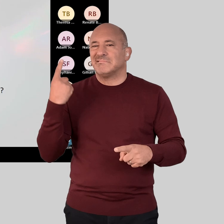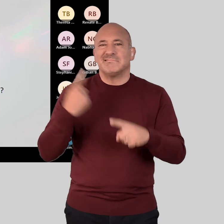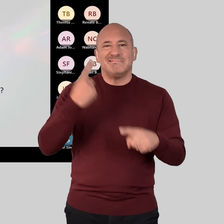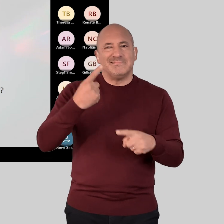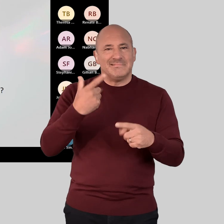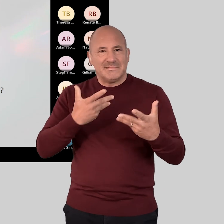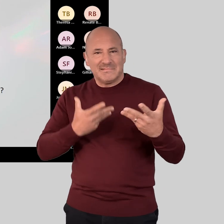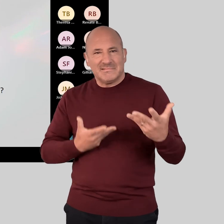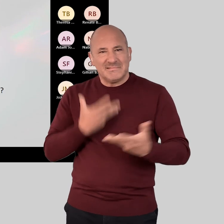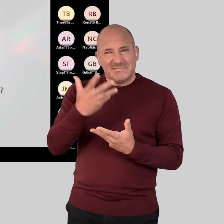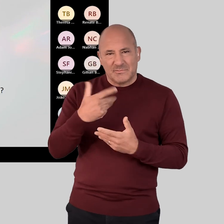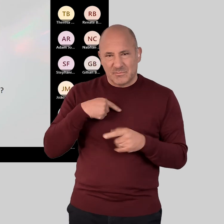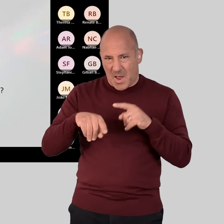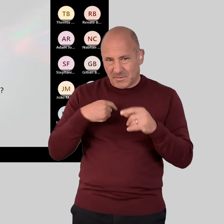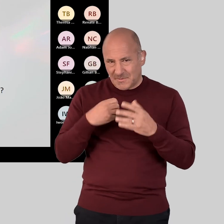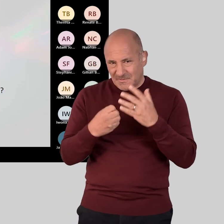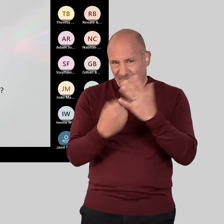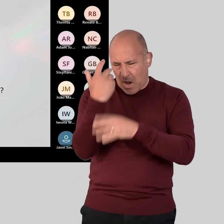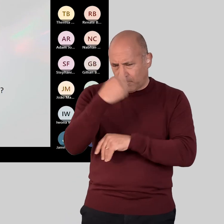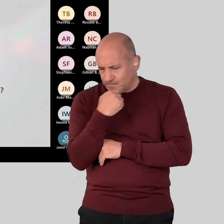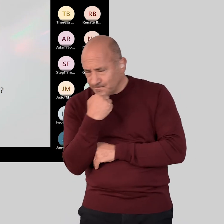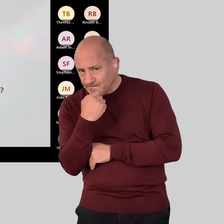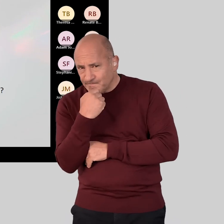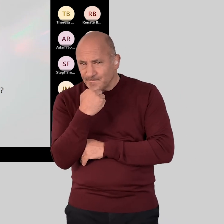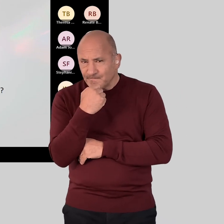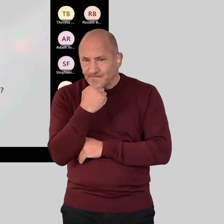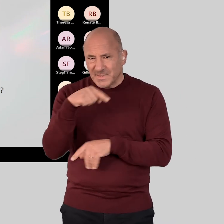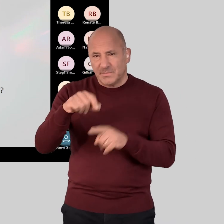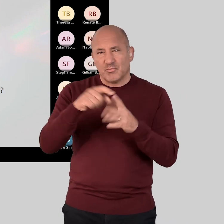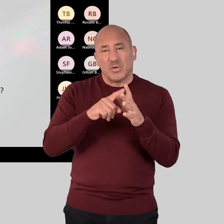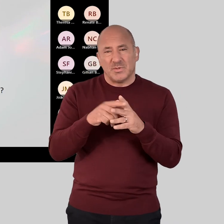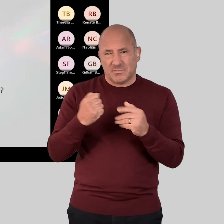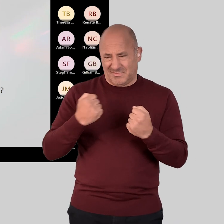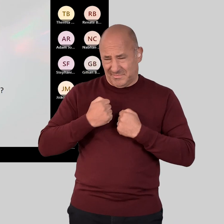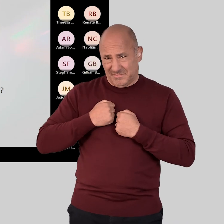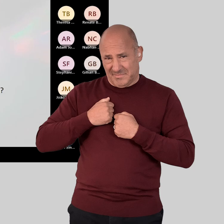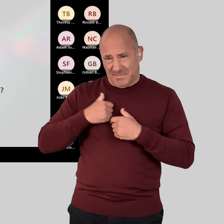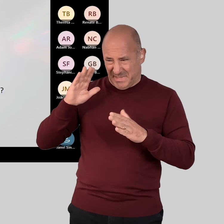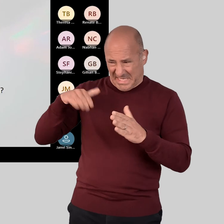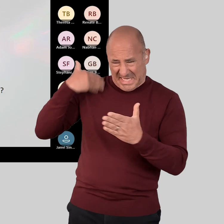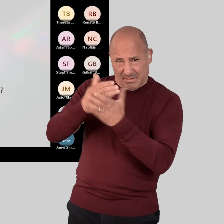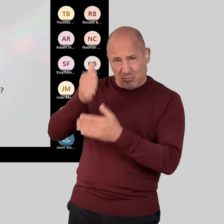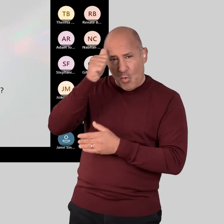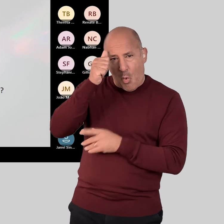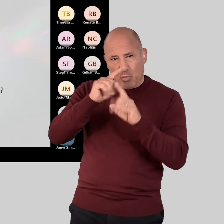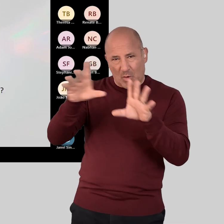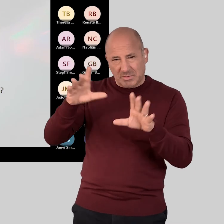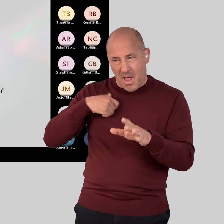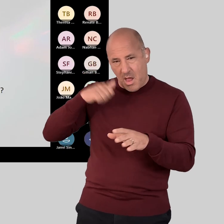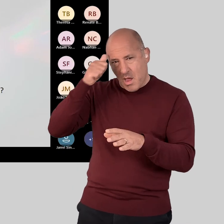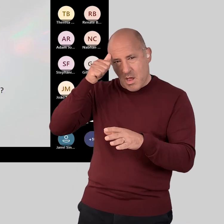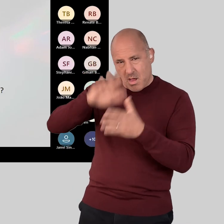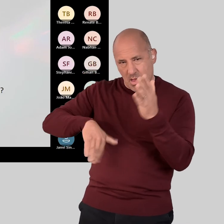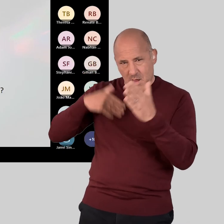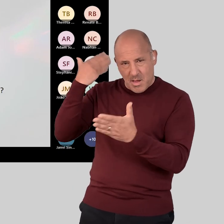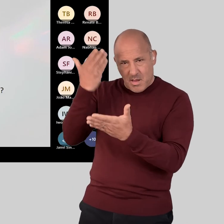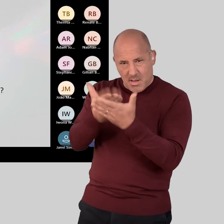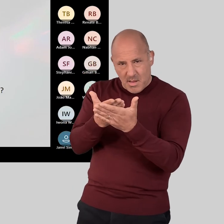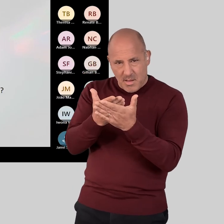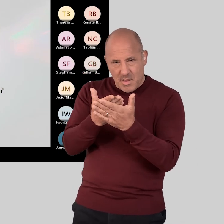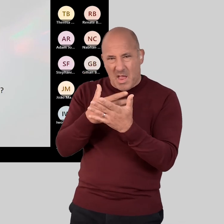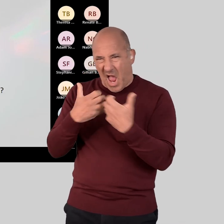to talk very quickly about something that we're developing that tries to draw on all of our experiences in the